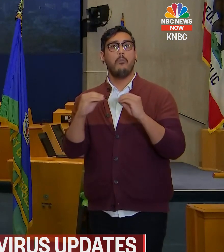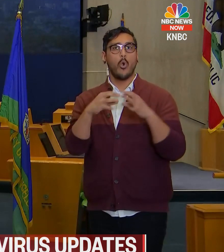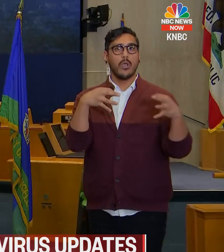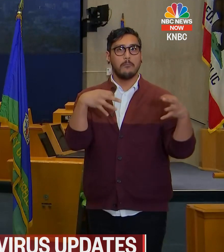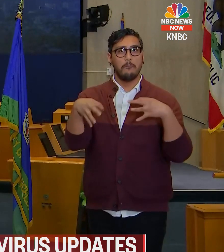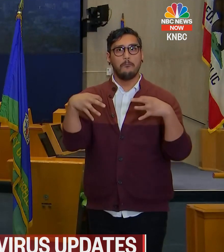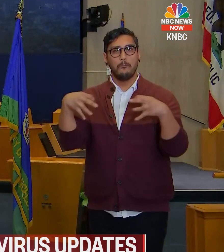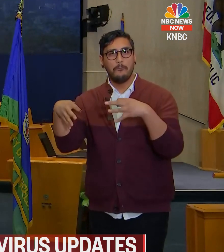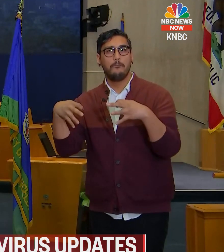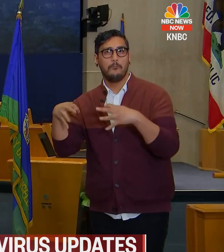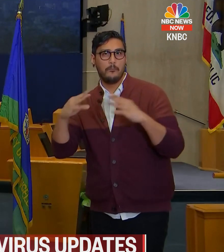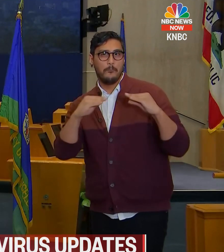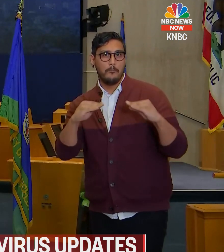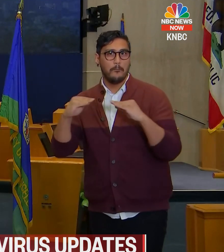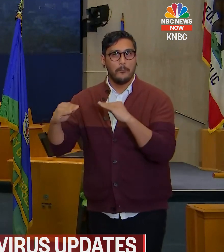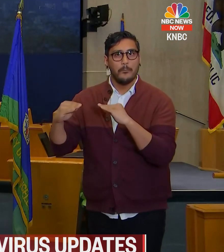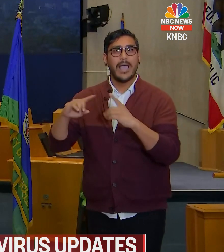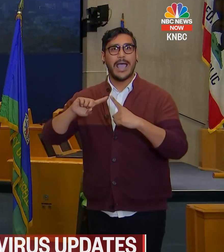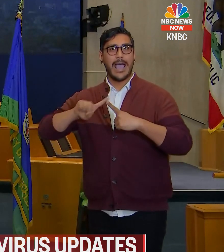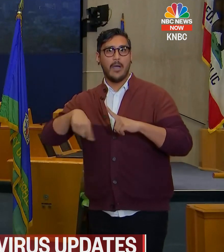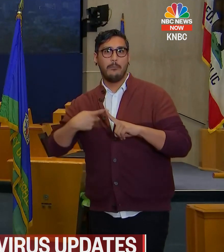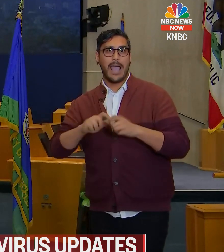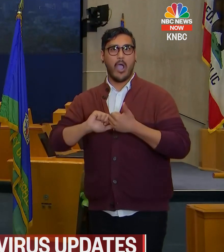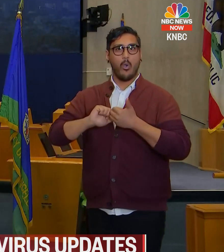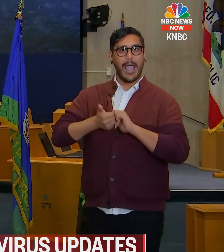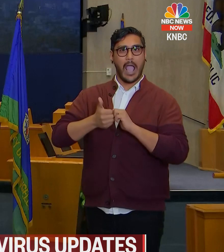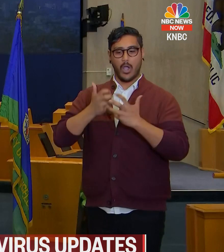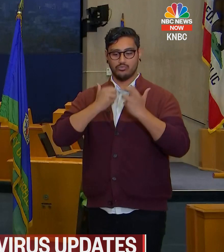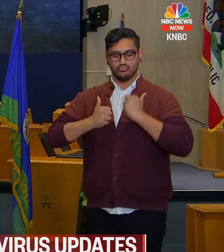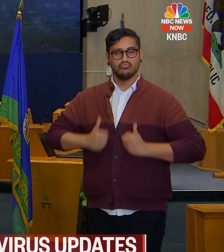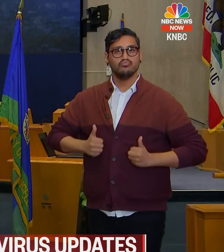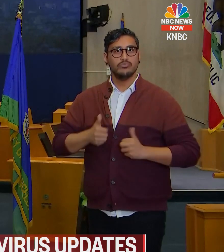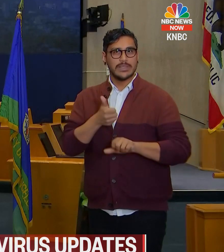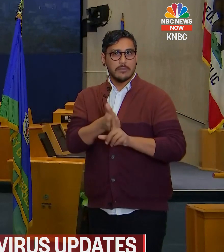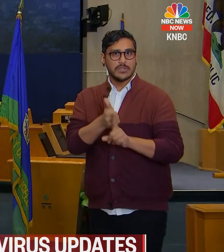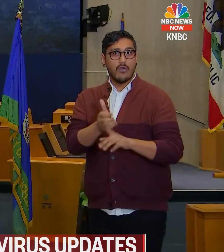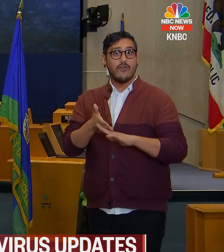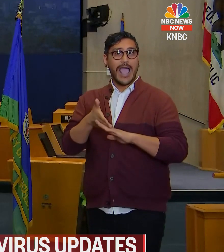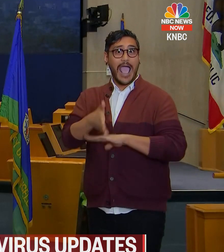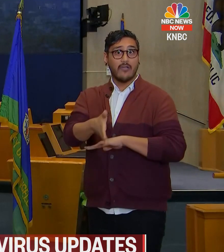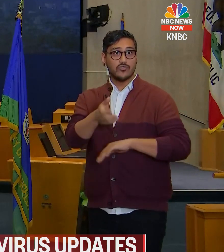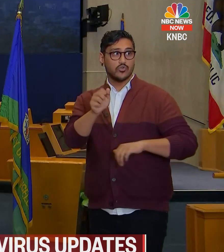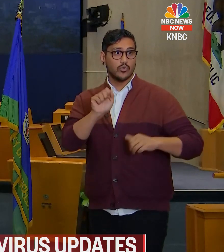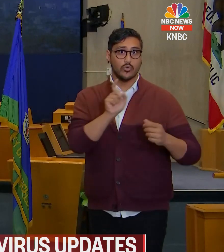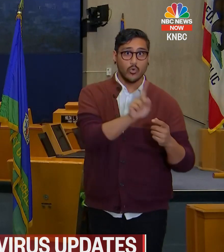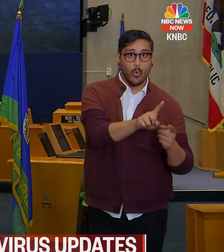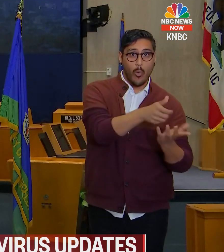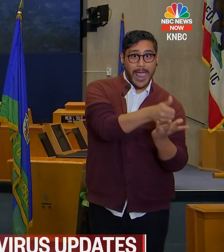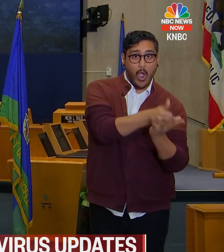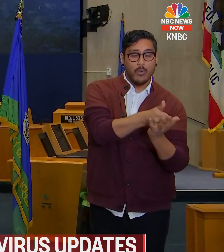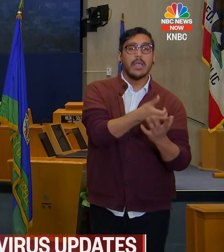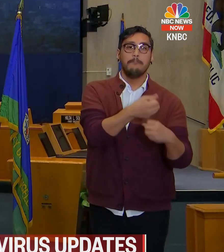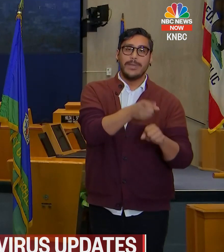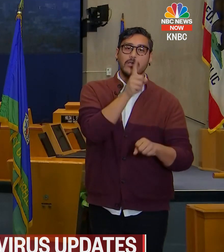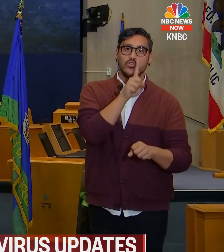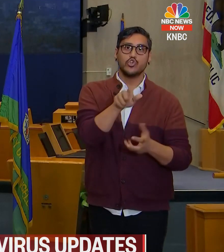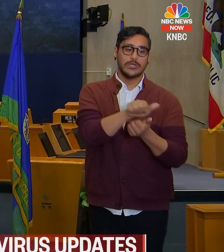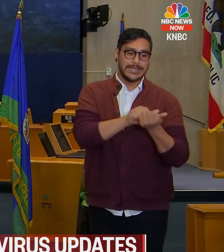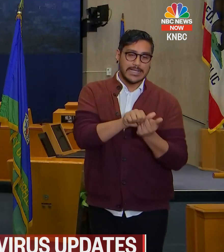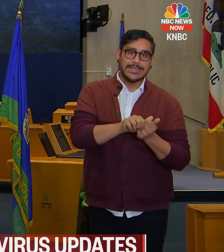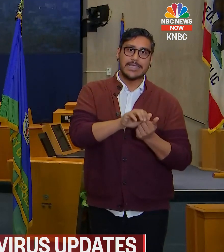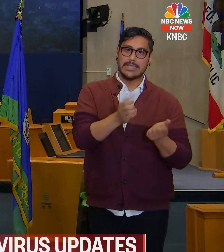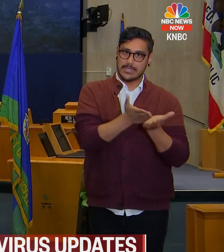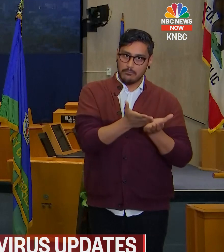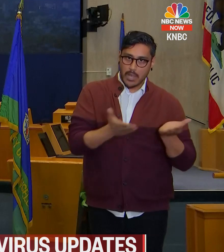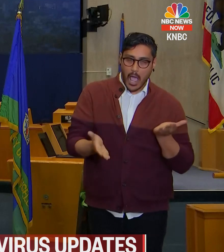direction in relation to deconning themselves after each incident, ensuring that they clean their supplies and their medical gear in